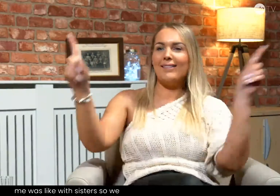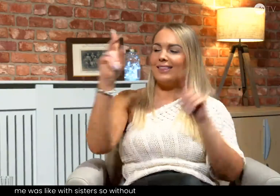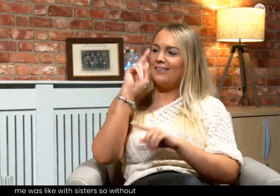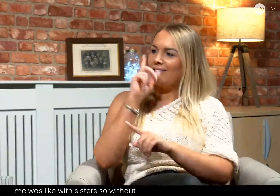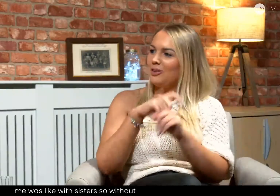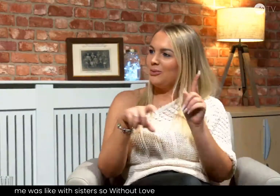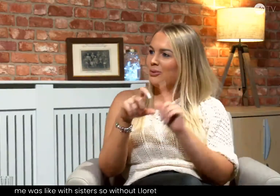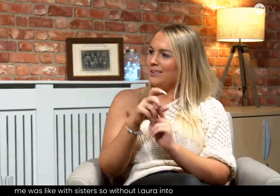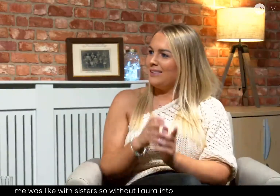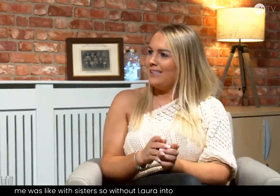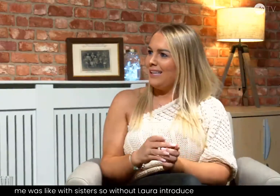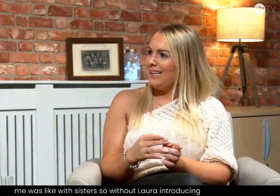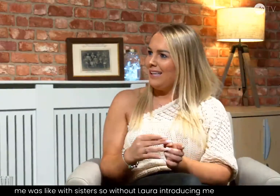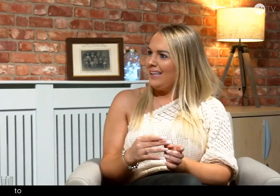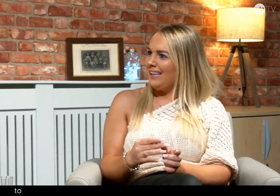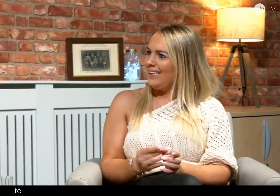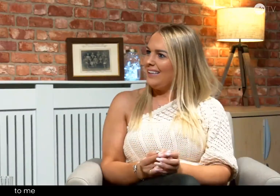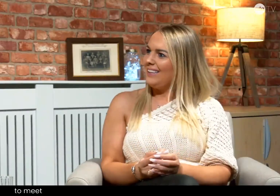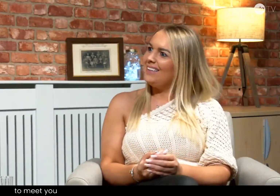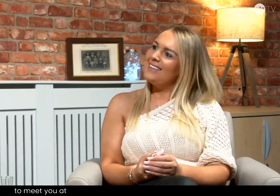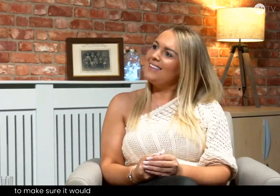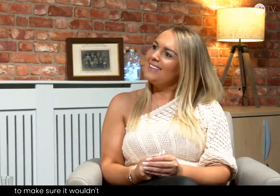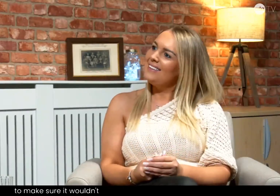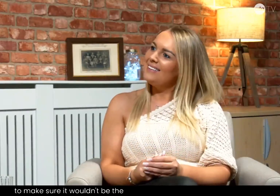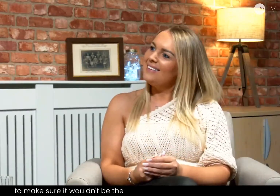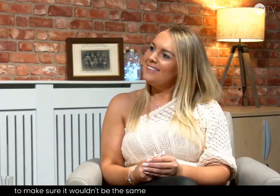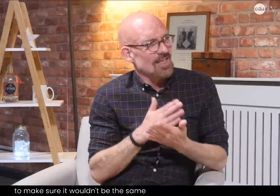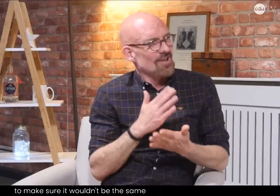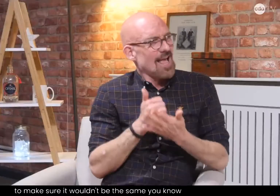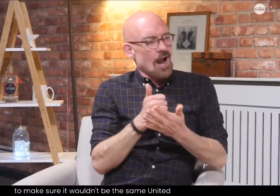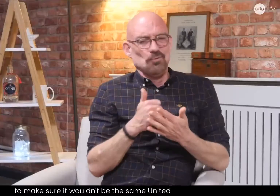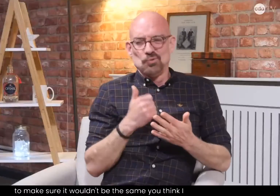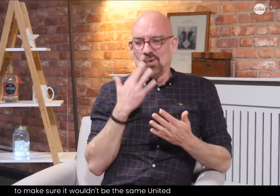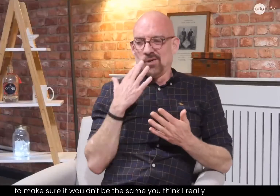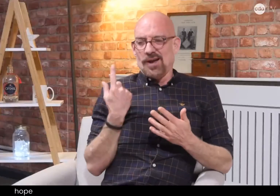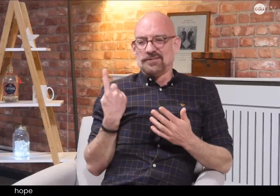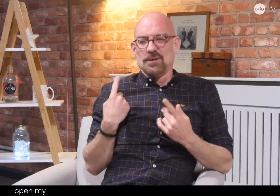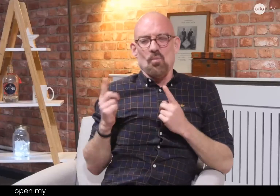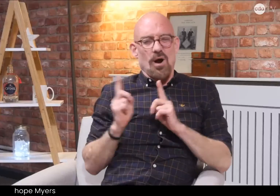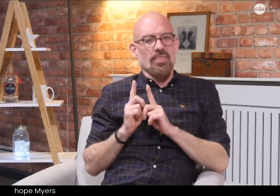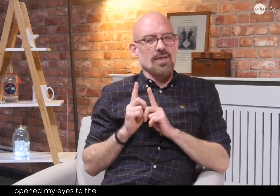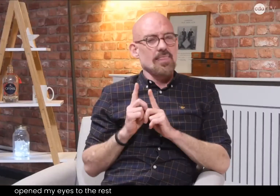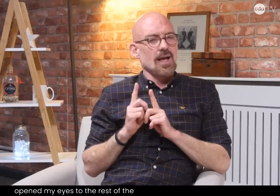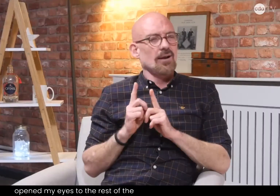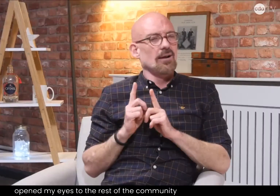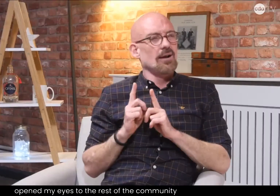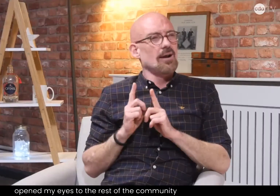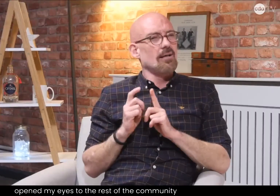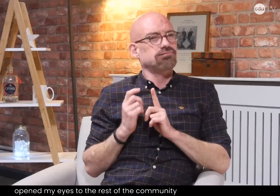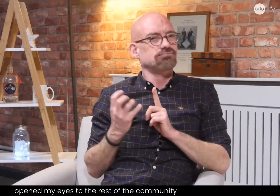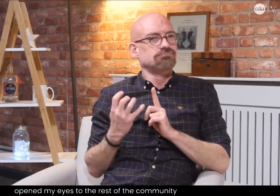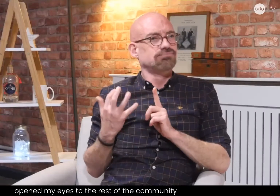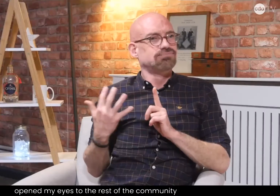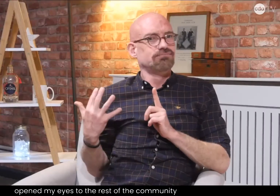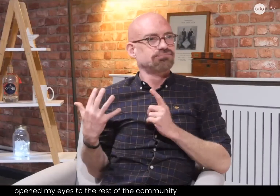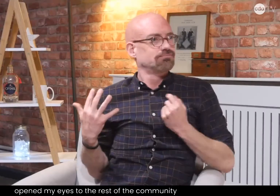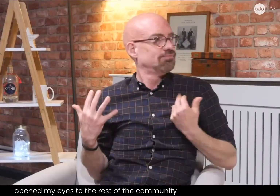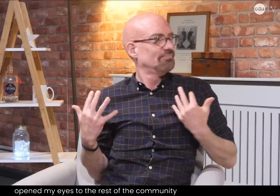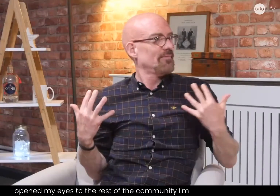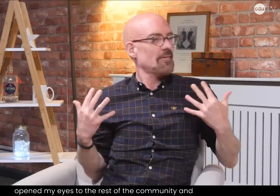to Misha, it wouldn't be the same. You know, I think that really opened my eyes to the rest of the community. And that's so important, isn't it? Having somebody